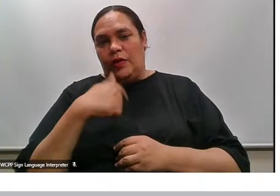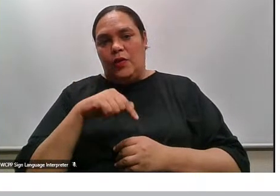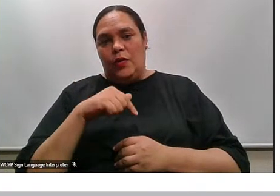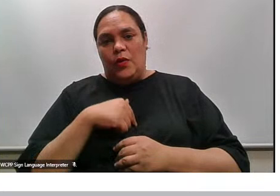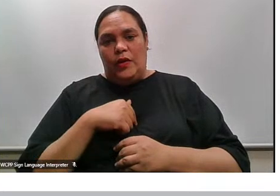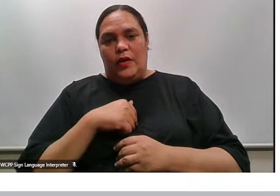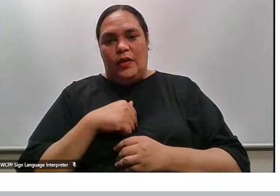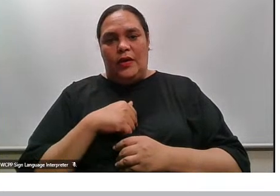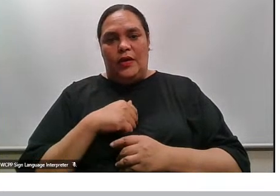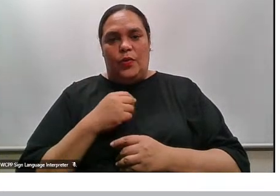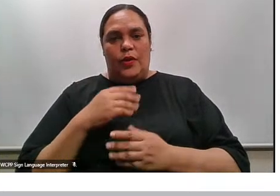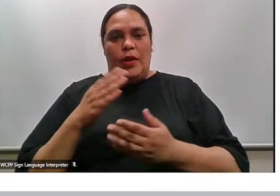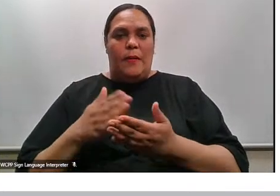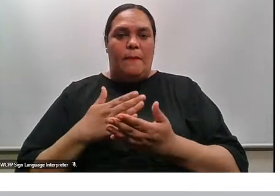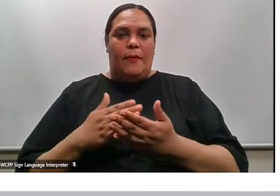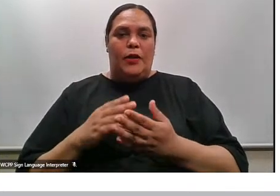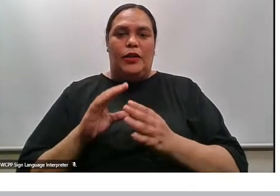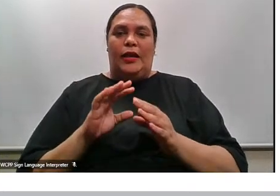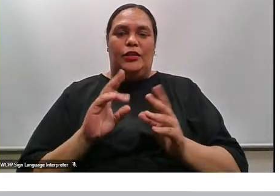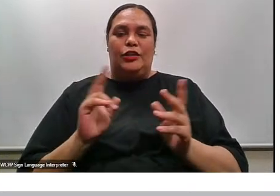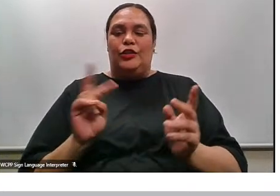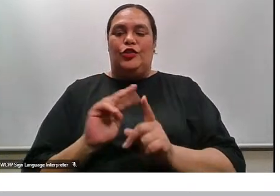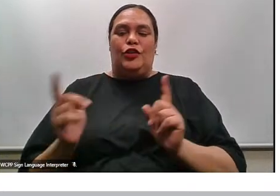are playing some musical chairs here.